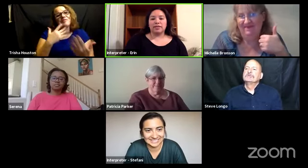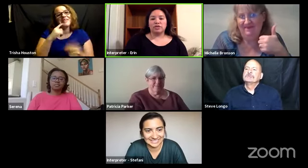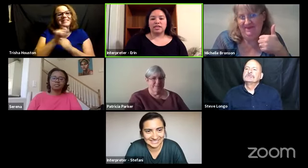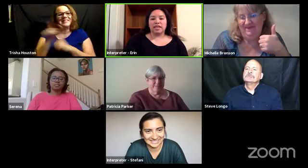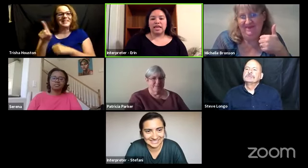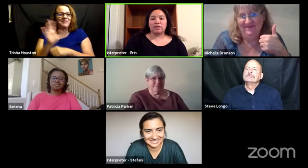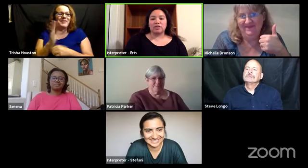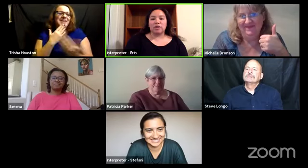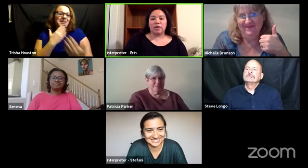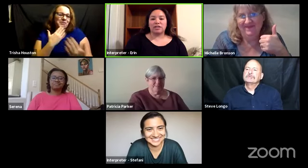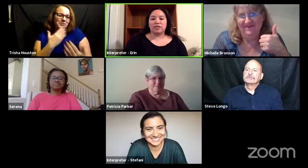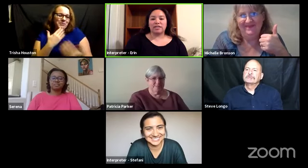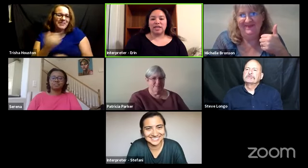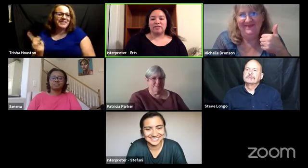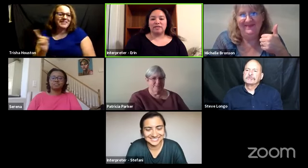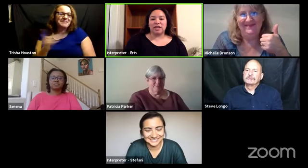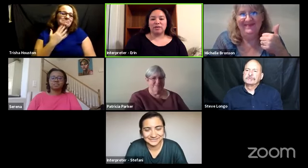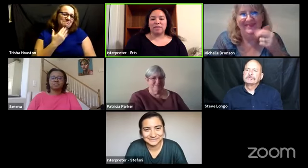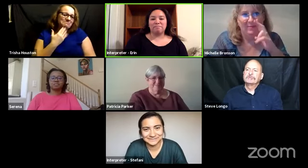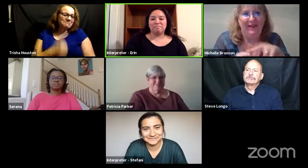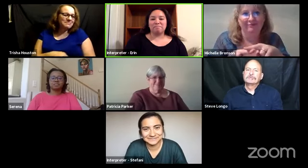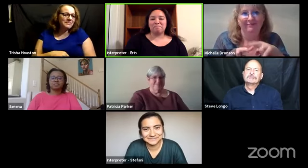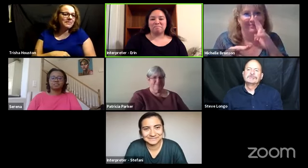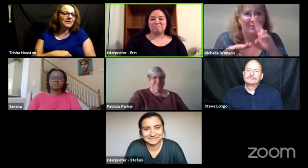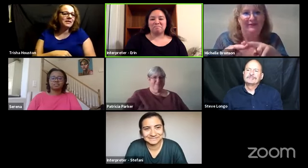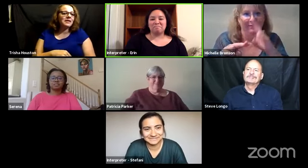she said, thank you so much for sending the video to him.